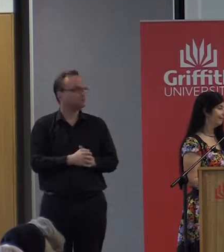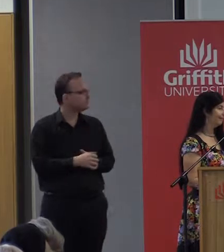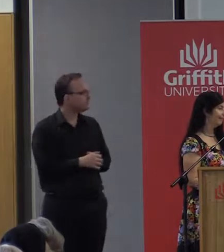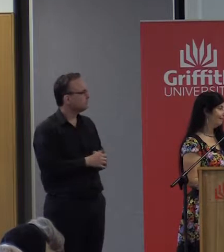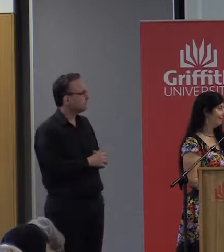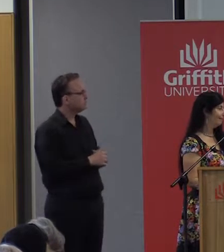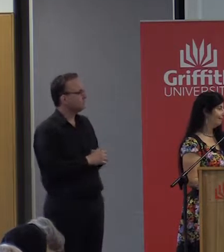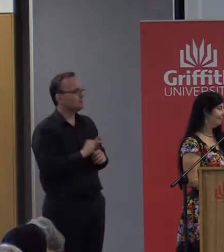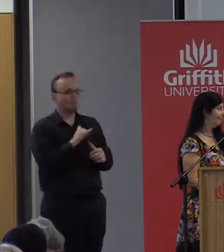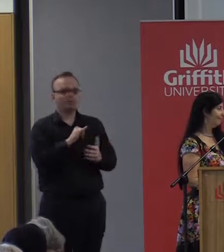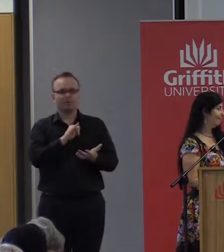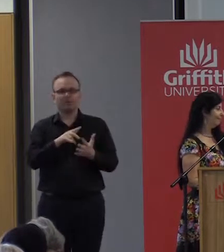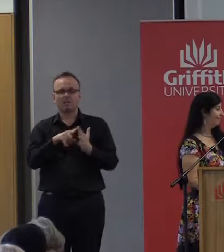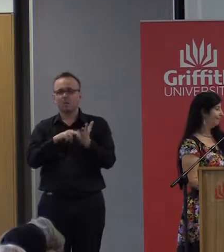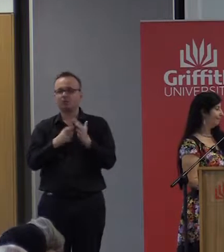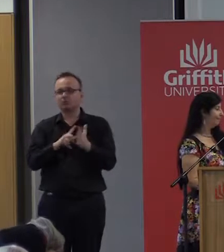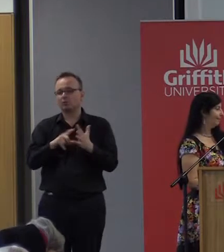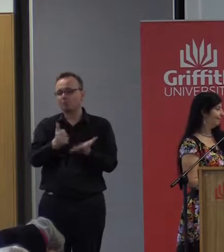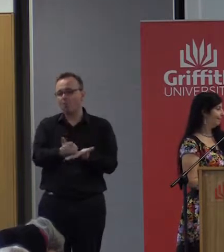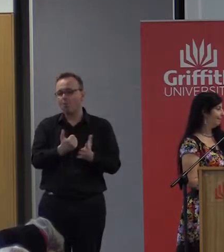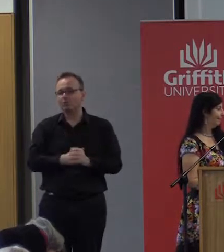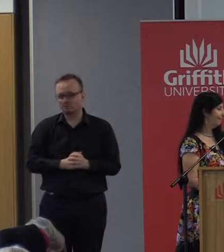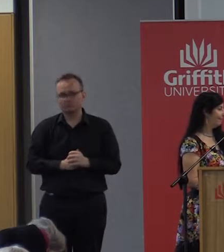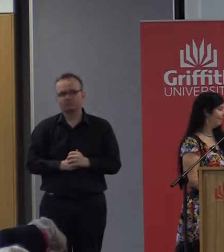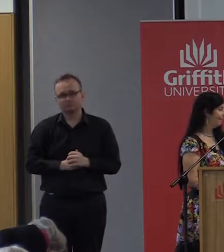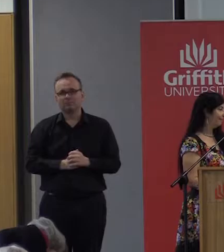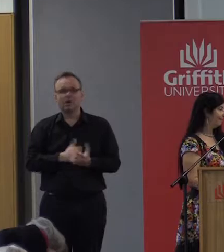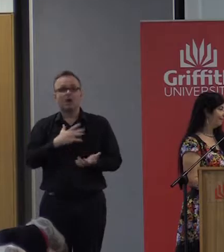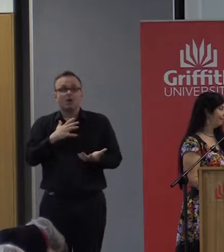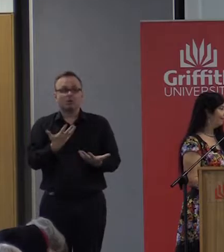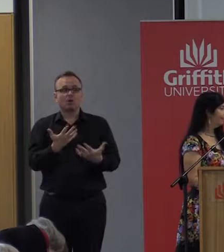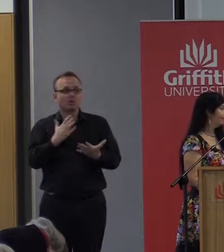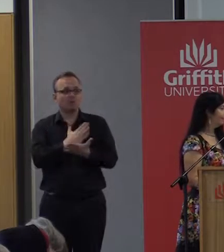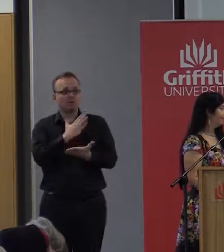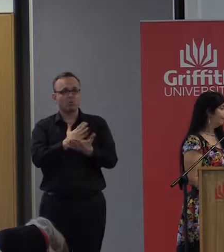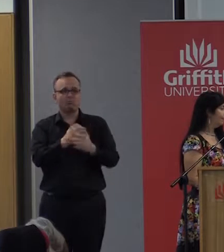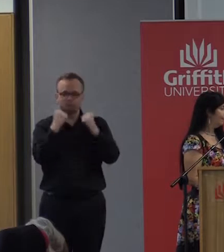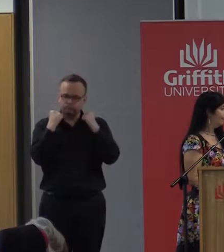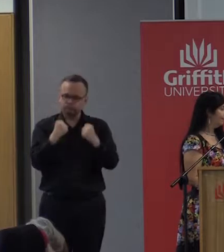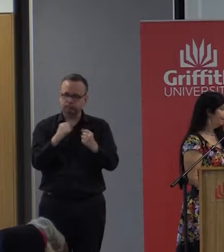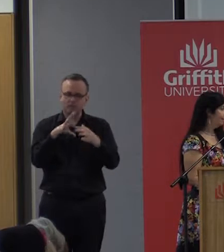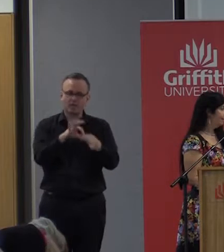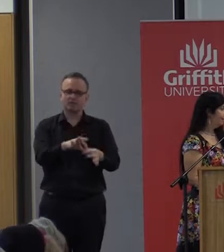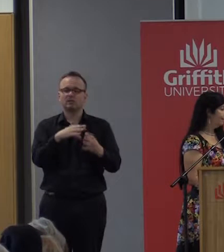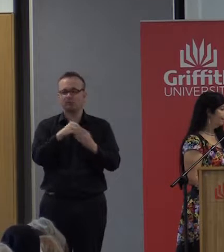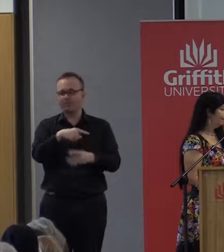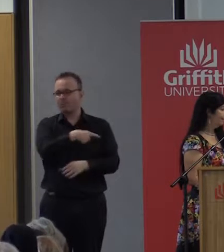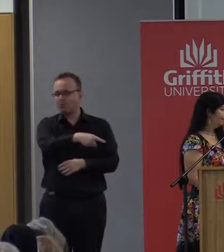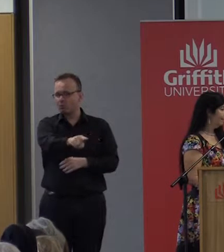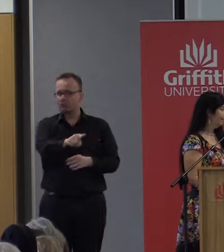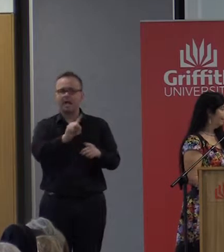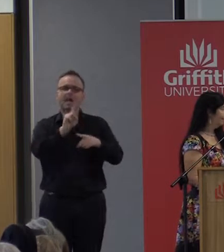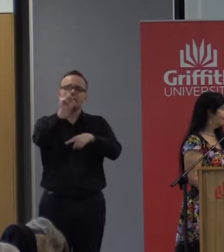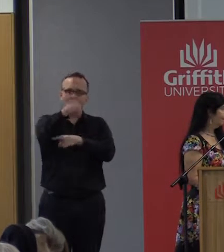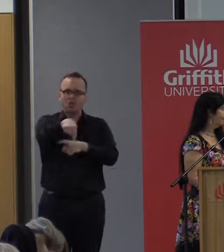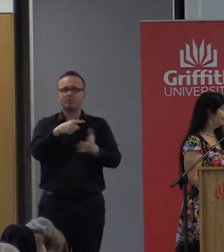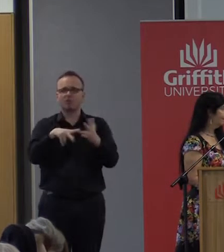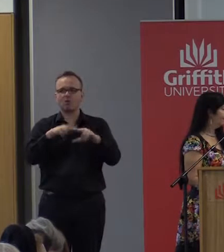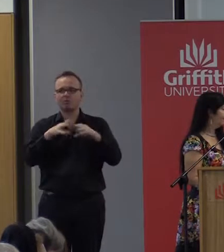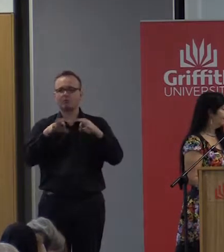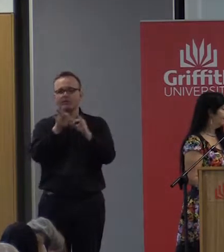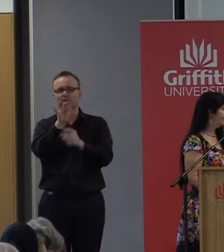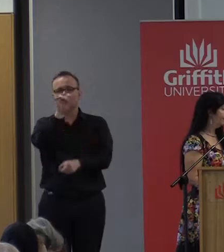to supports. So I think it's just making sure that you have really strong relationships with those outside your